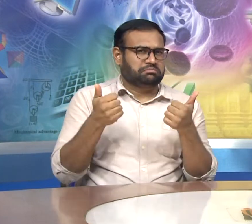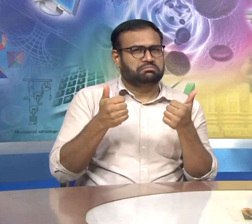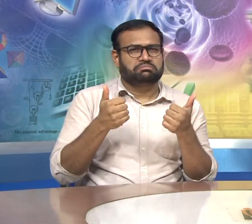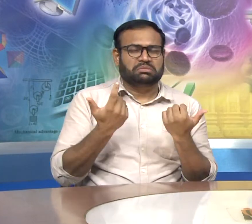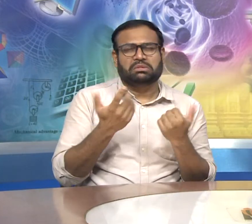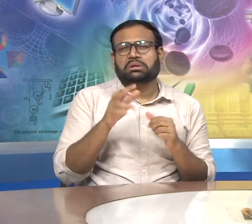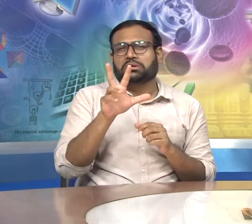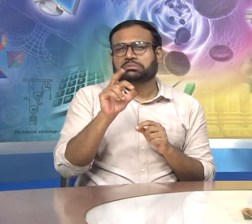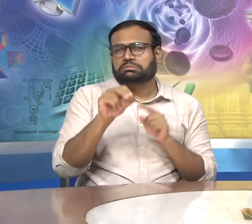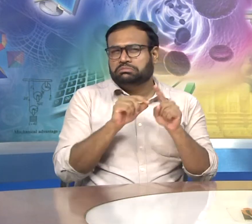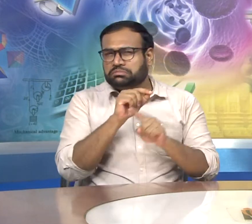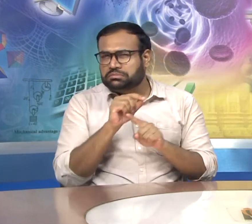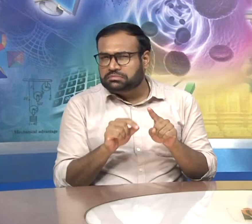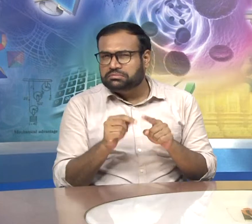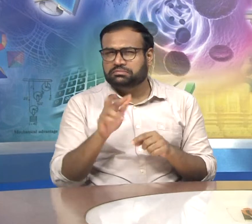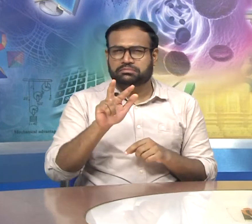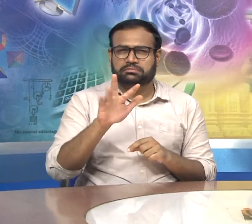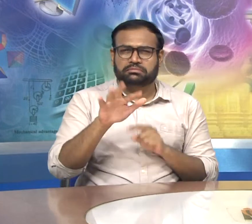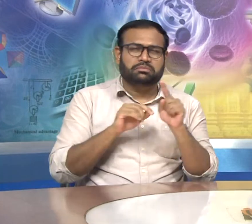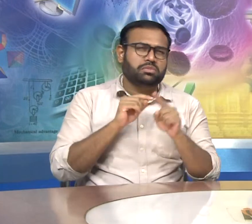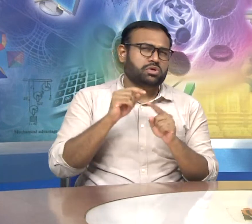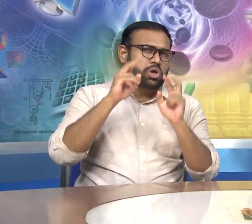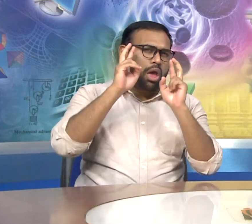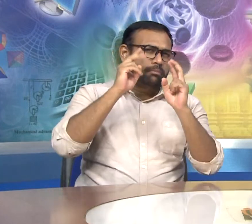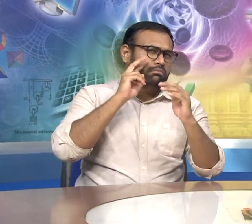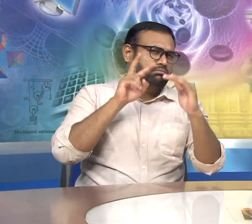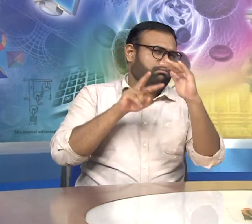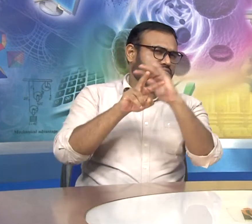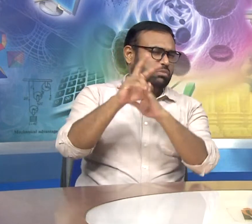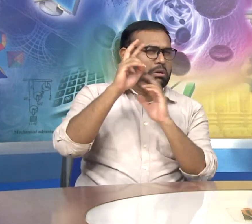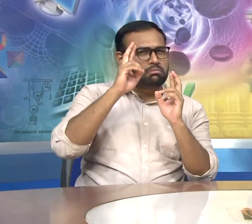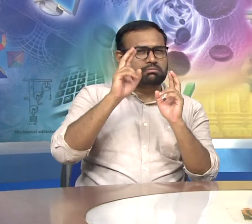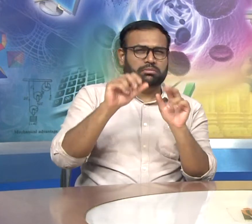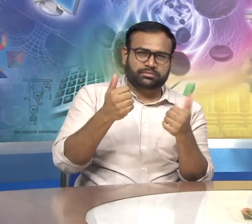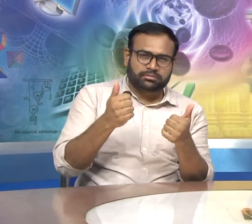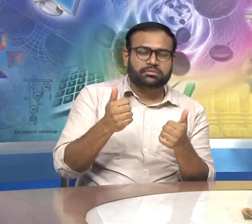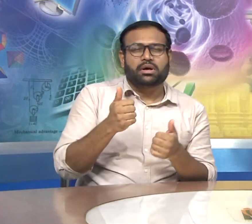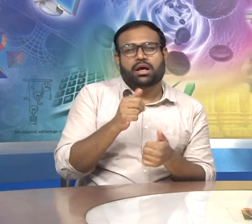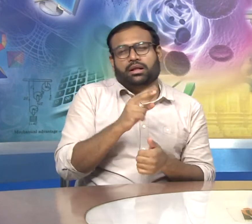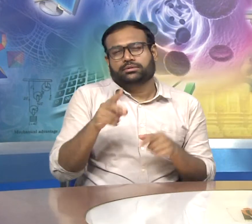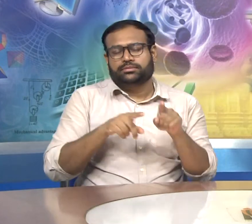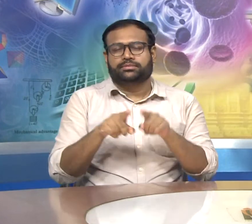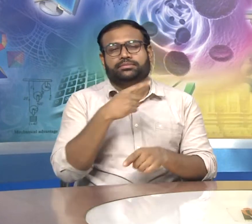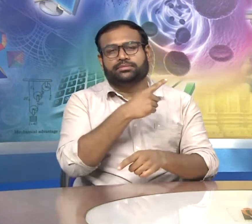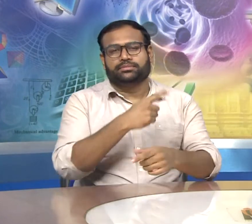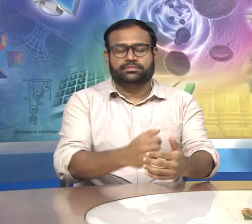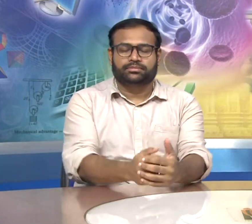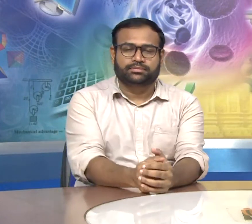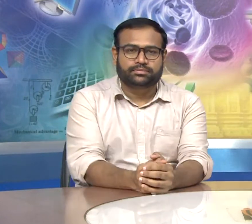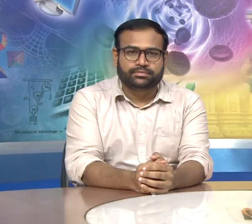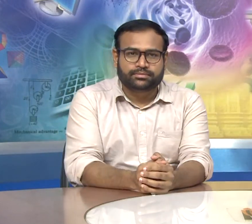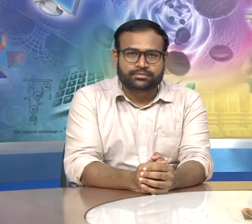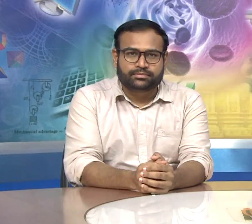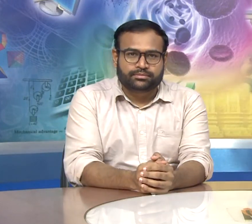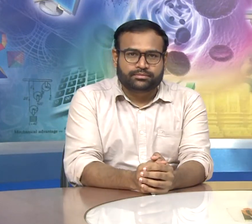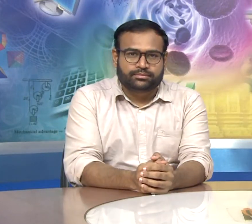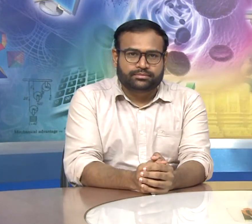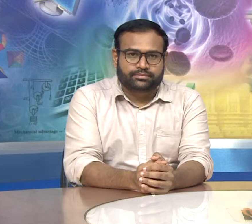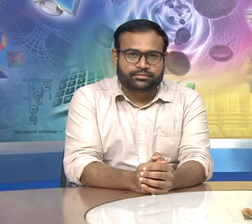will pass the result, maybe I get 80% or 85%. So we call it anticipation,